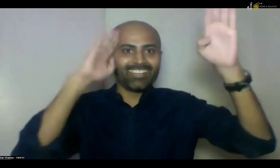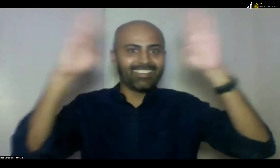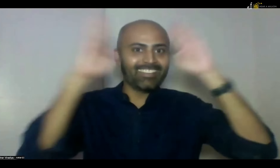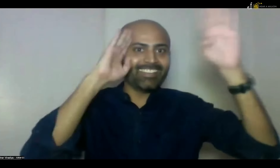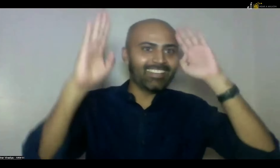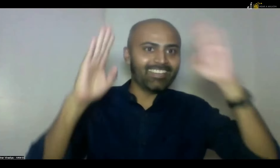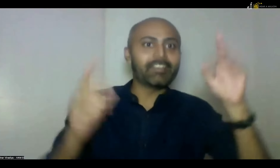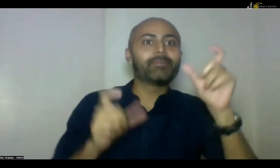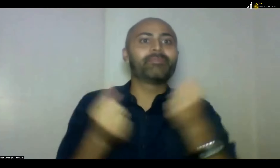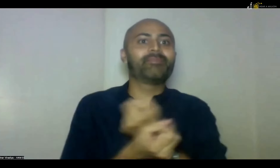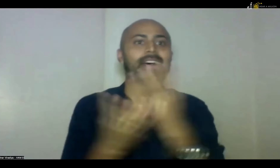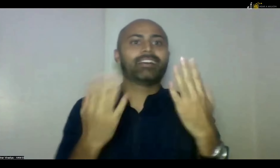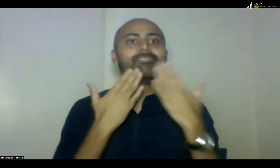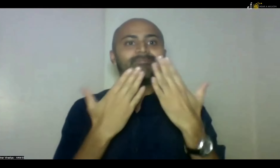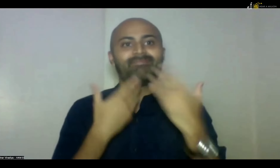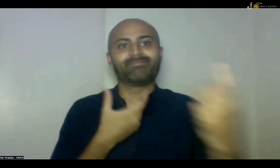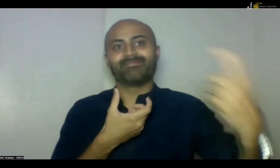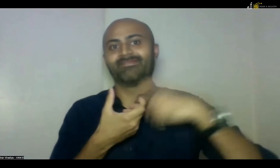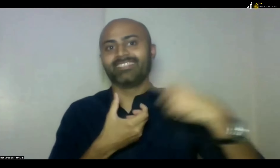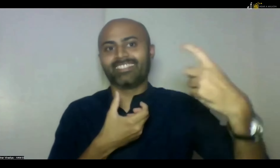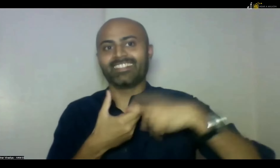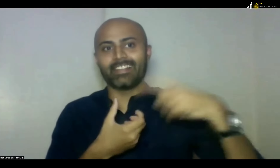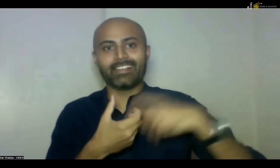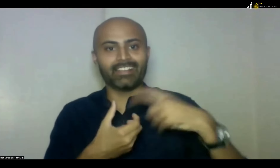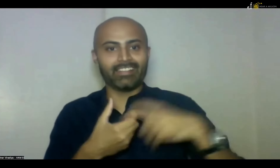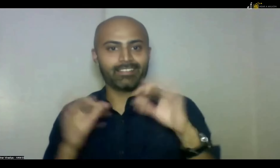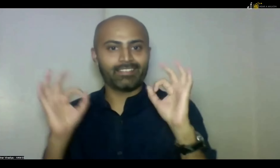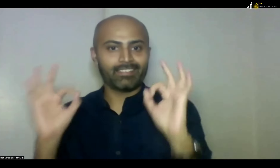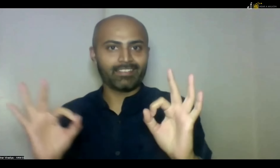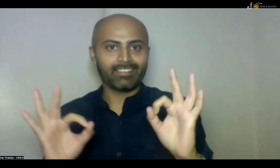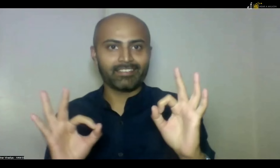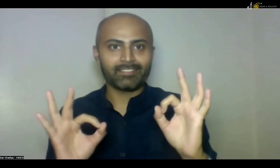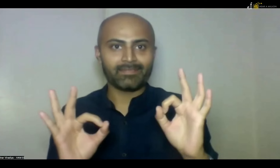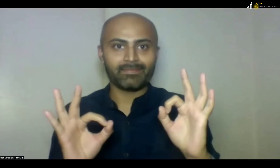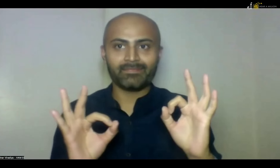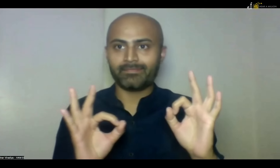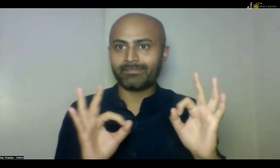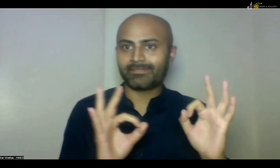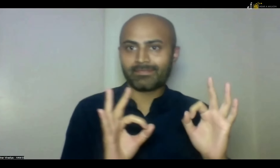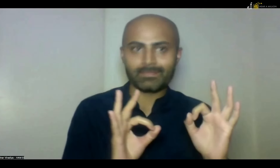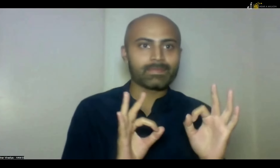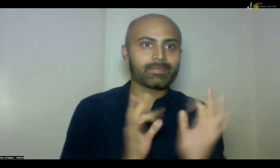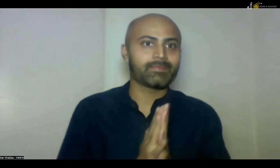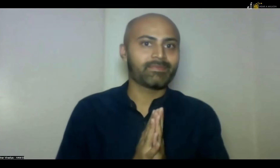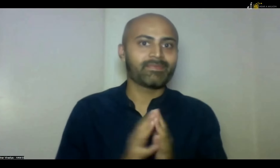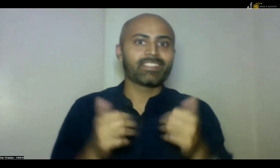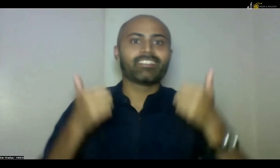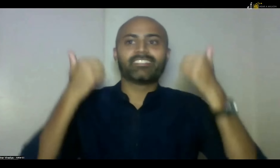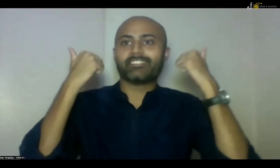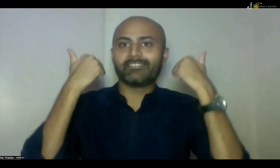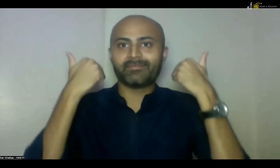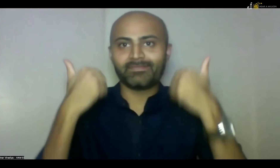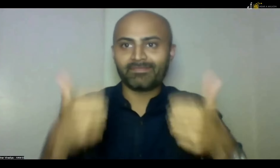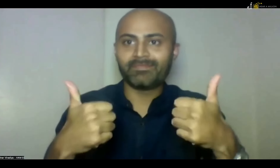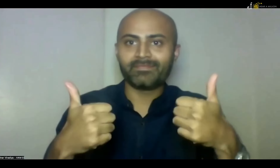light. Hello everybody. Thank you so much for joining our session today.